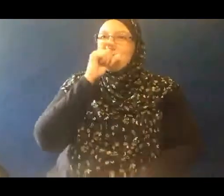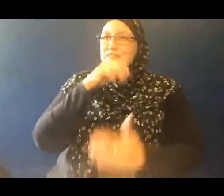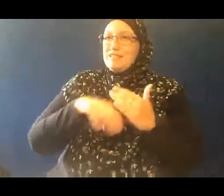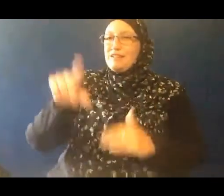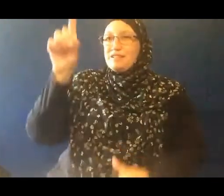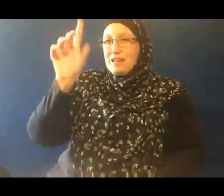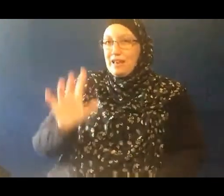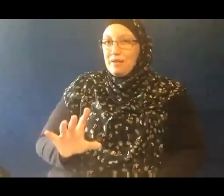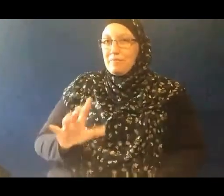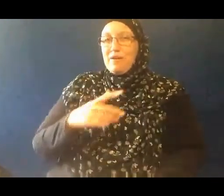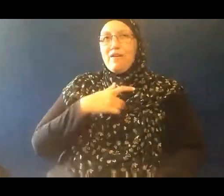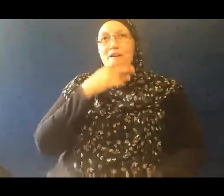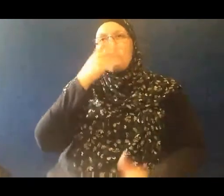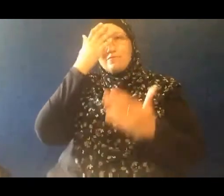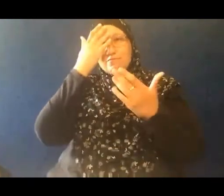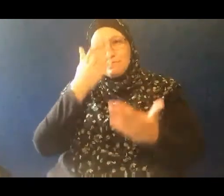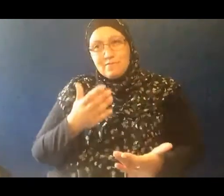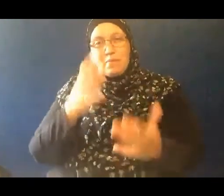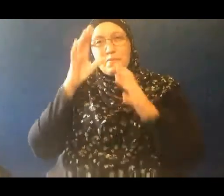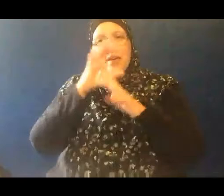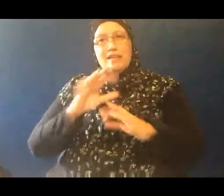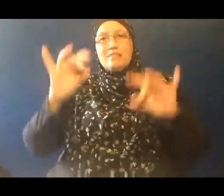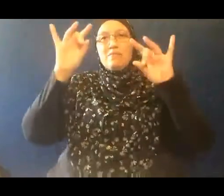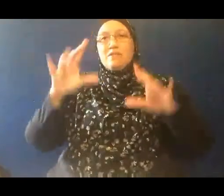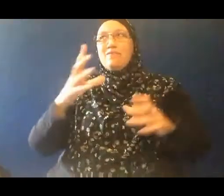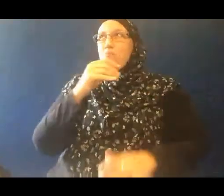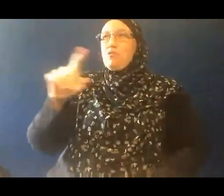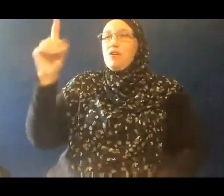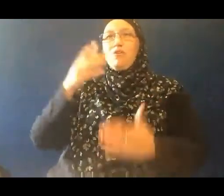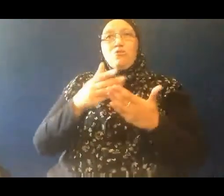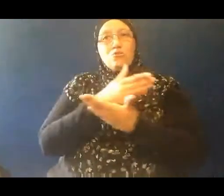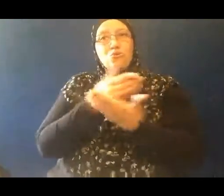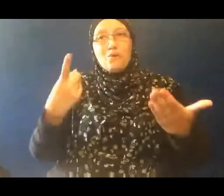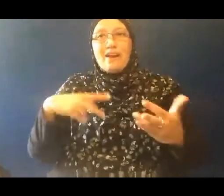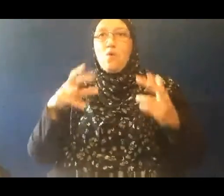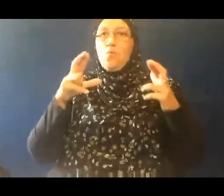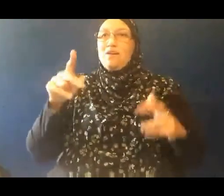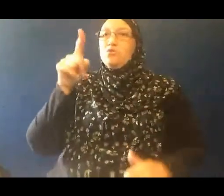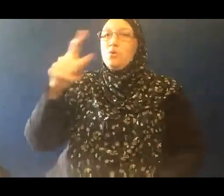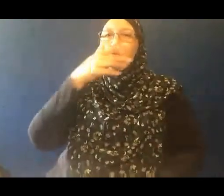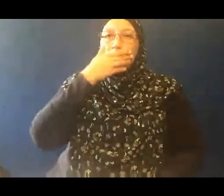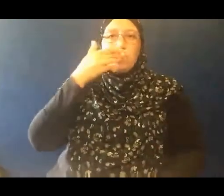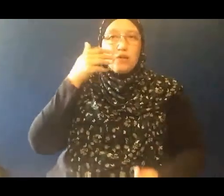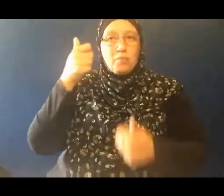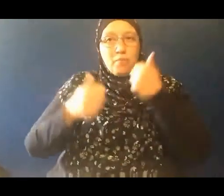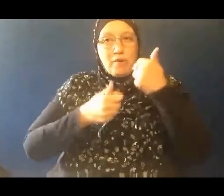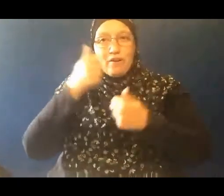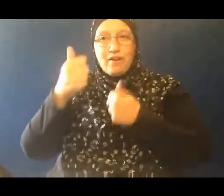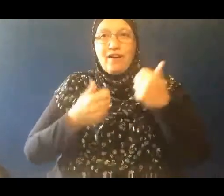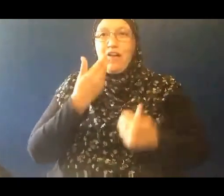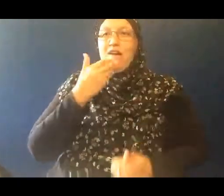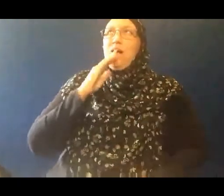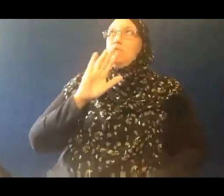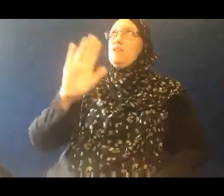wa rahmatullahi wa barakatuh wa Ramadan mubarak. Alhamdulillahi alladhi hadana lihada wa